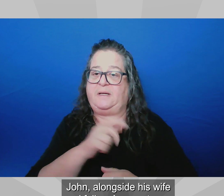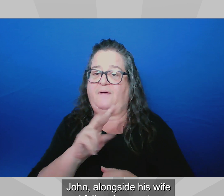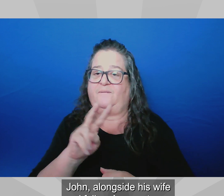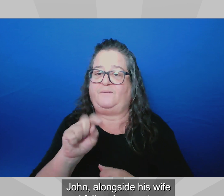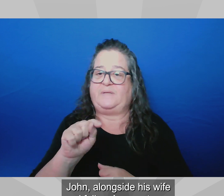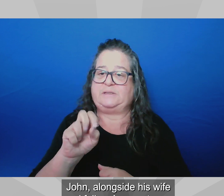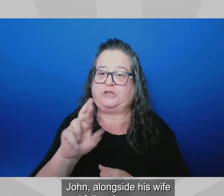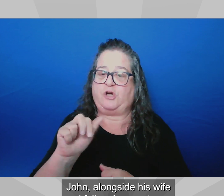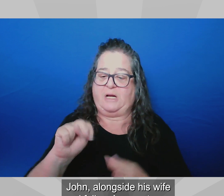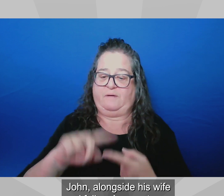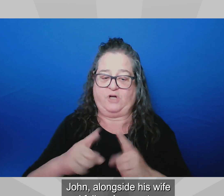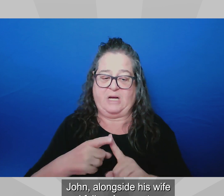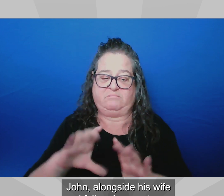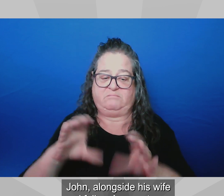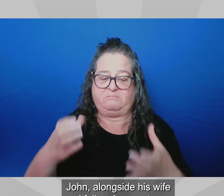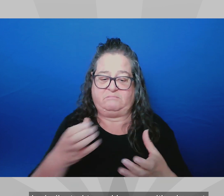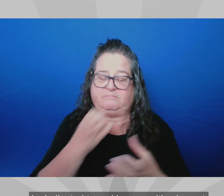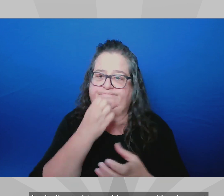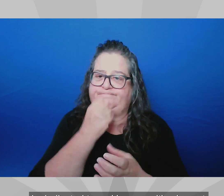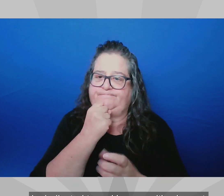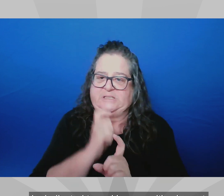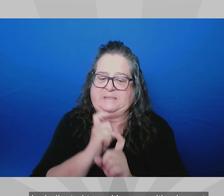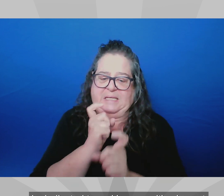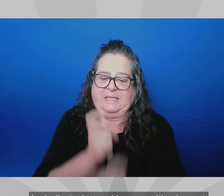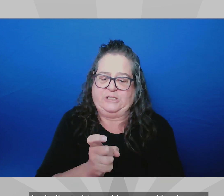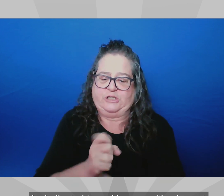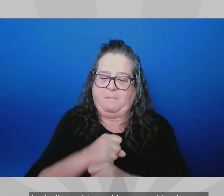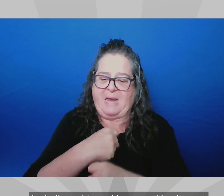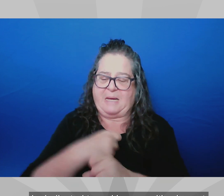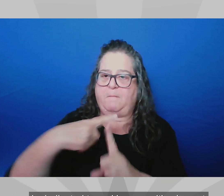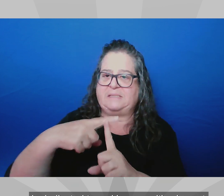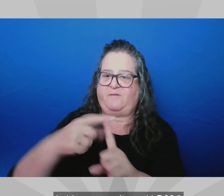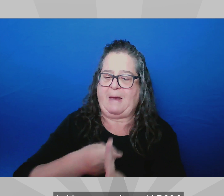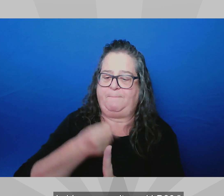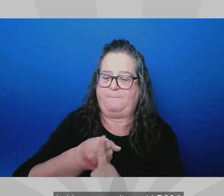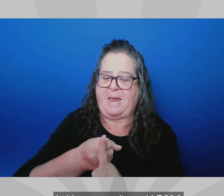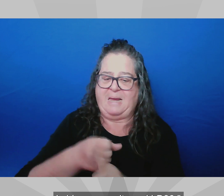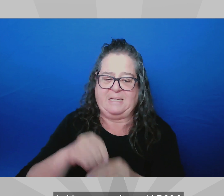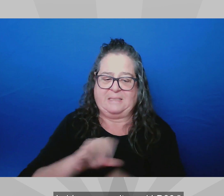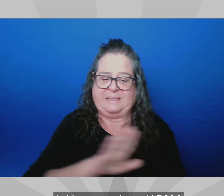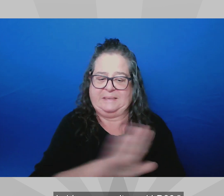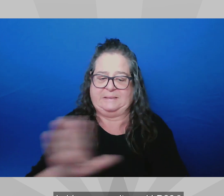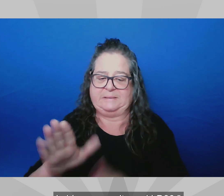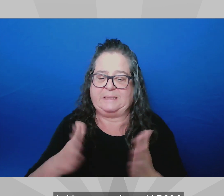and fellow Army veteran, is dedicated to making a positive impact in his community and